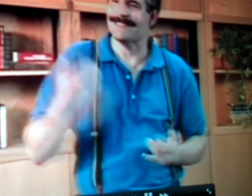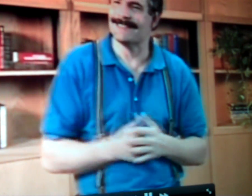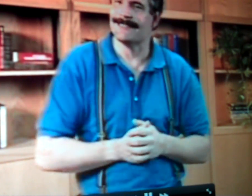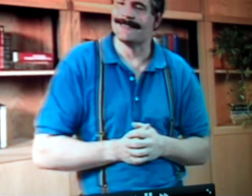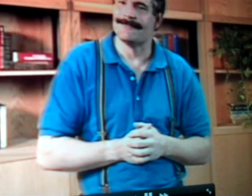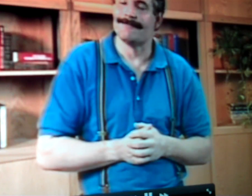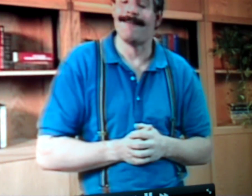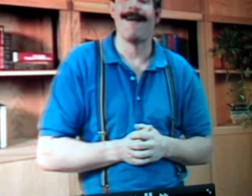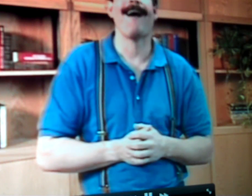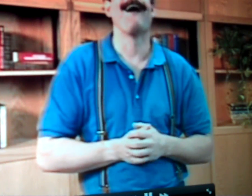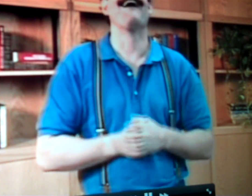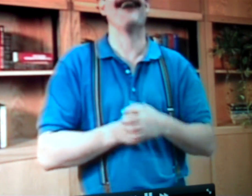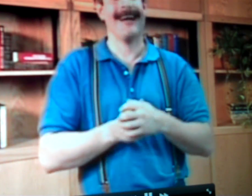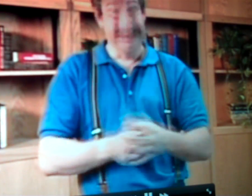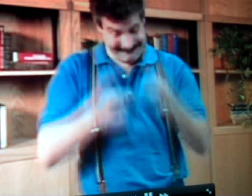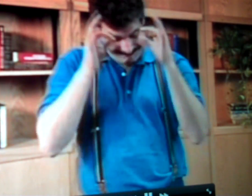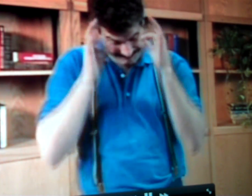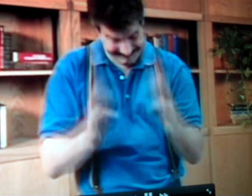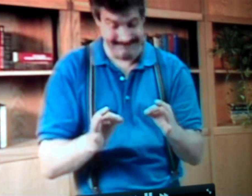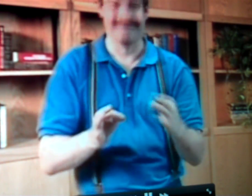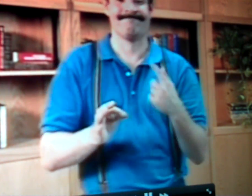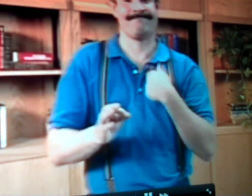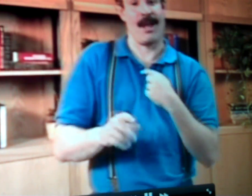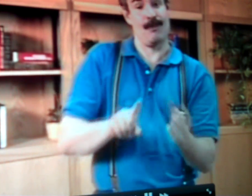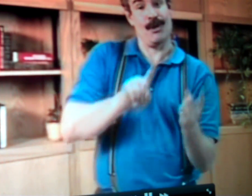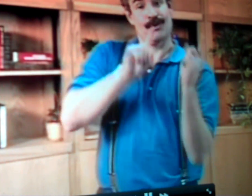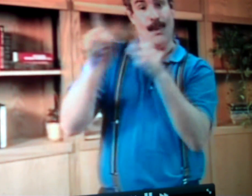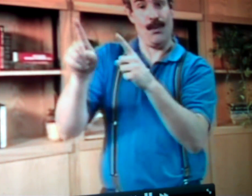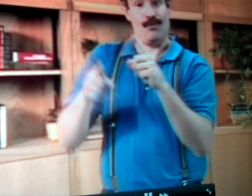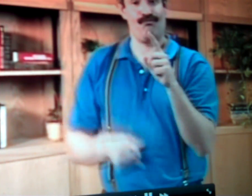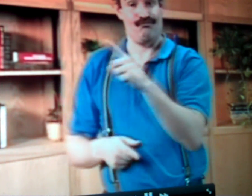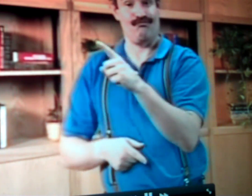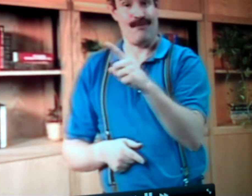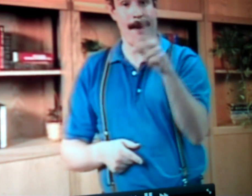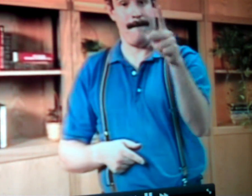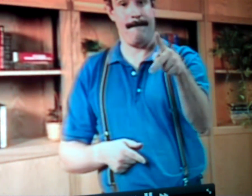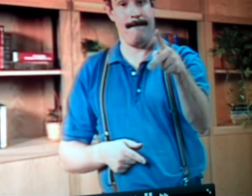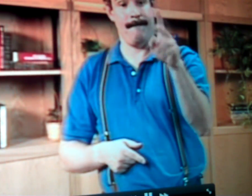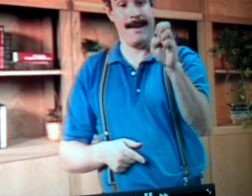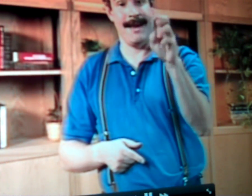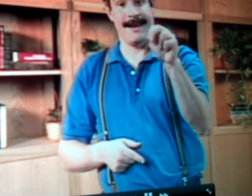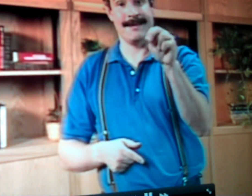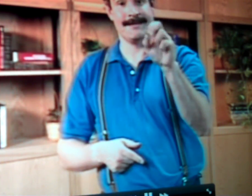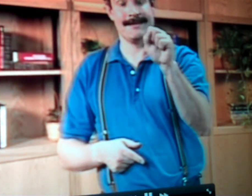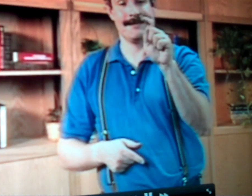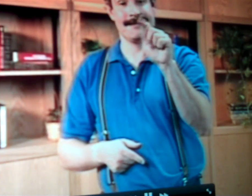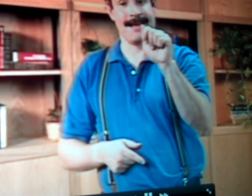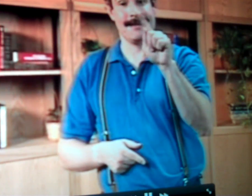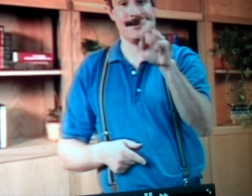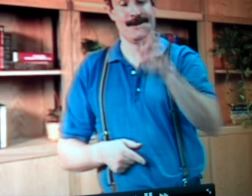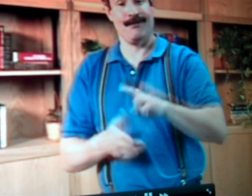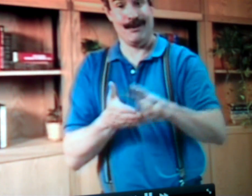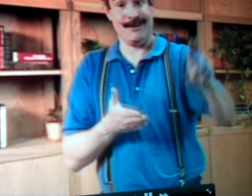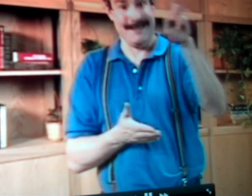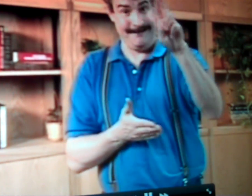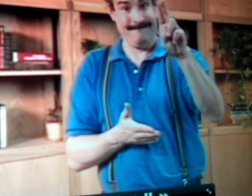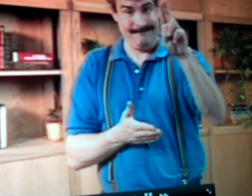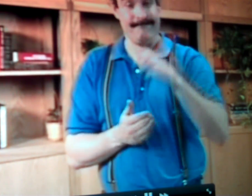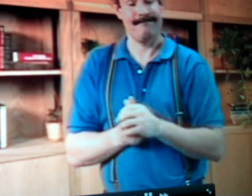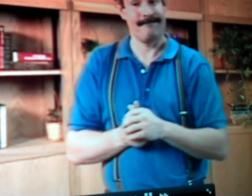After graduating, I sat down and I tried to figure out who I was as an artist. I decided that I would go to Penn State